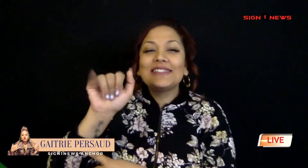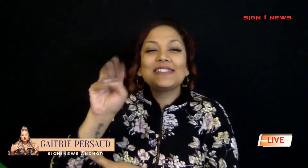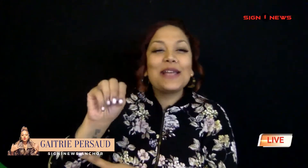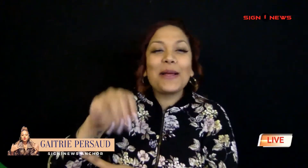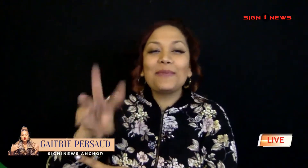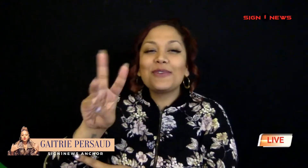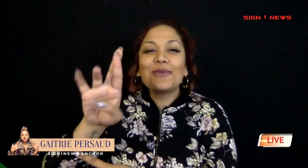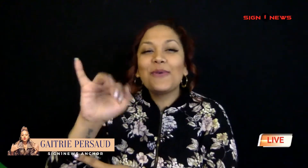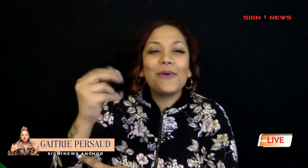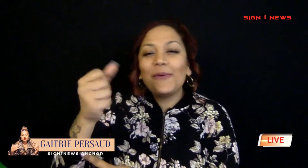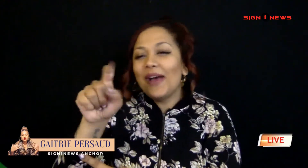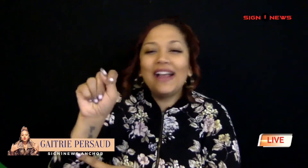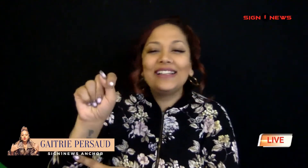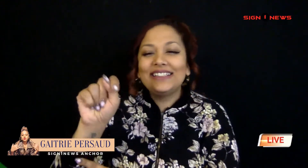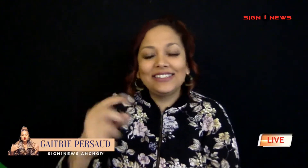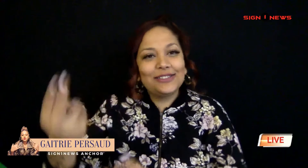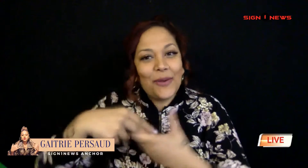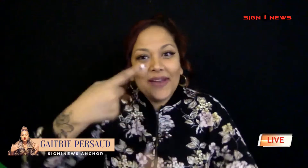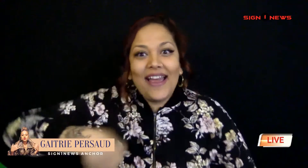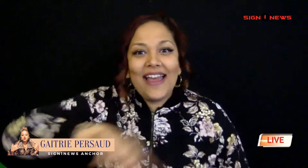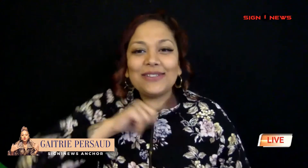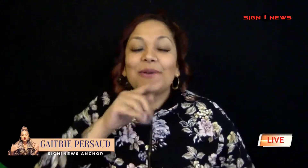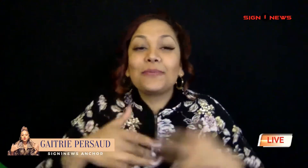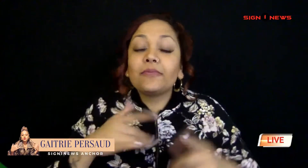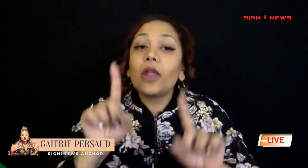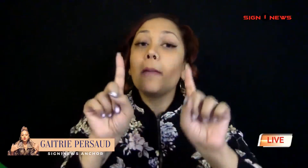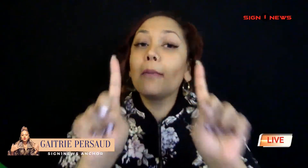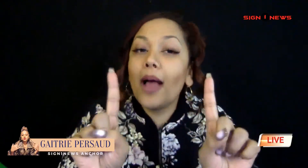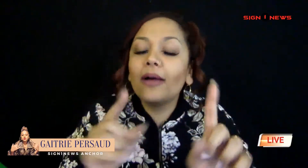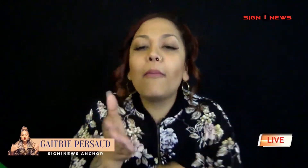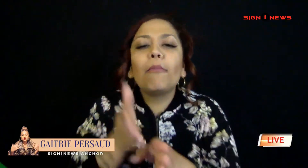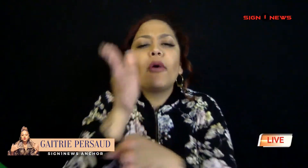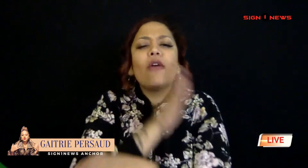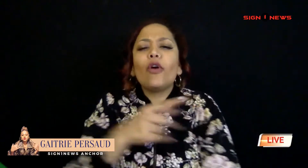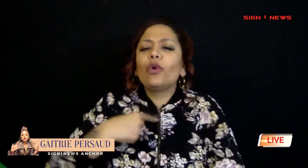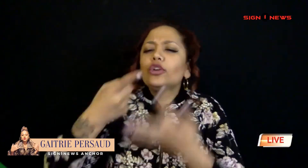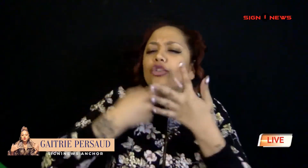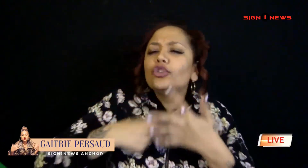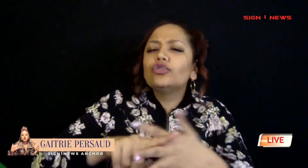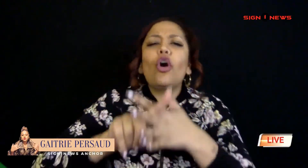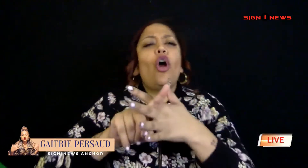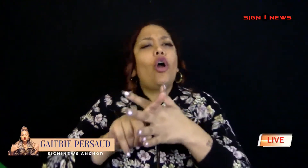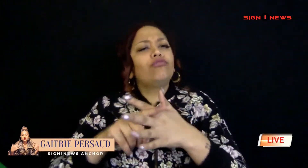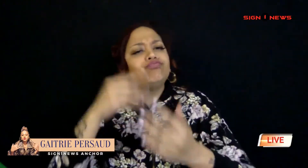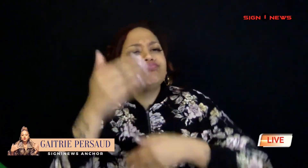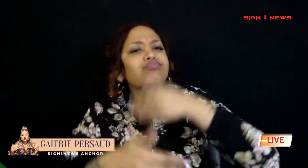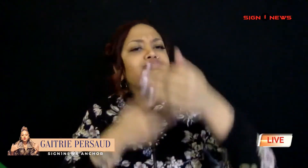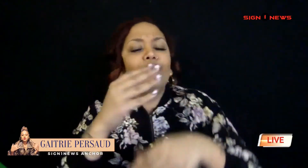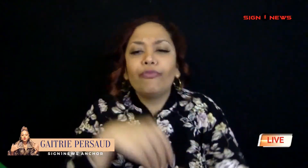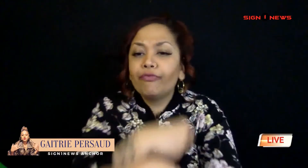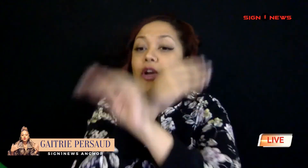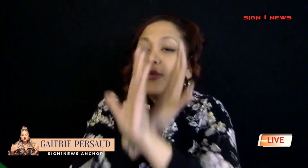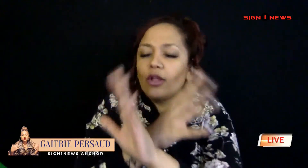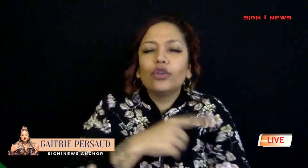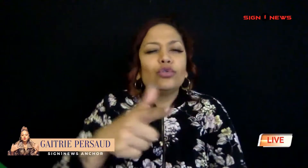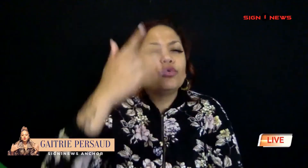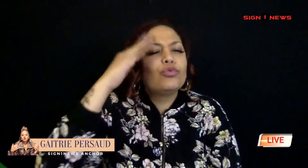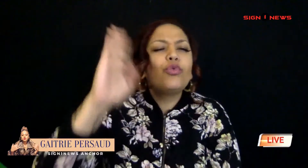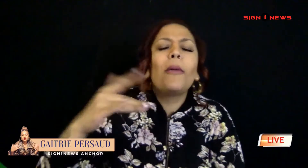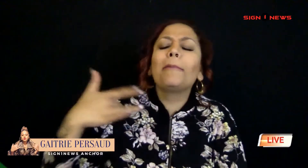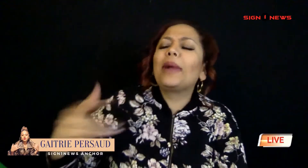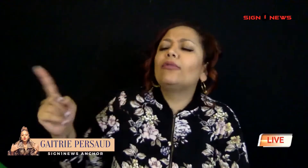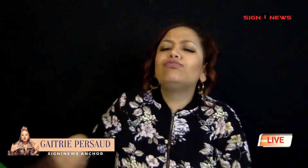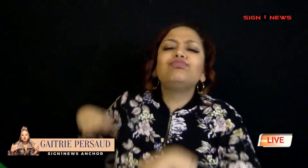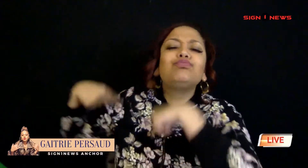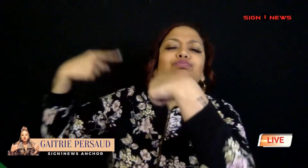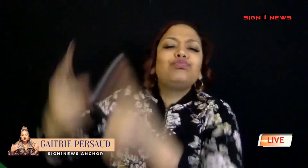star Tim Wright join us tonight. But before we get to our virtual